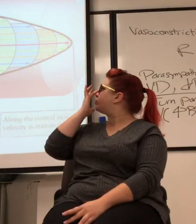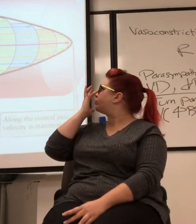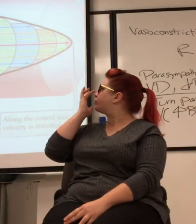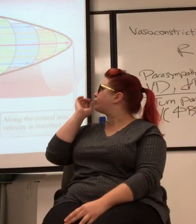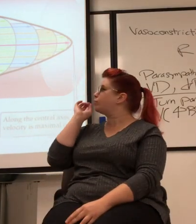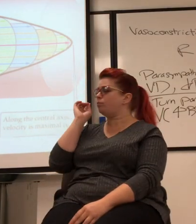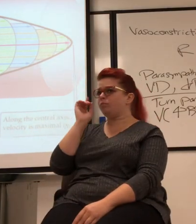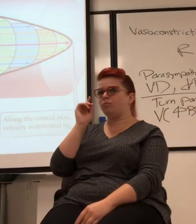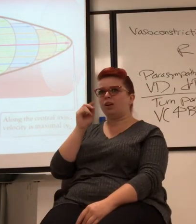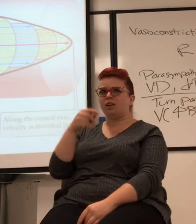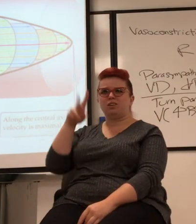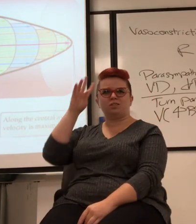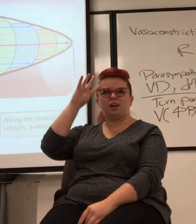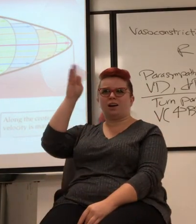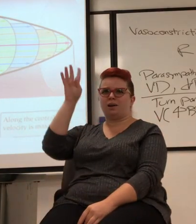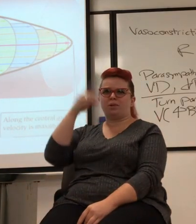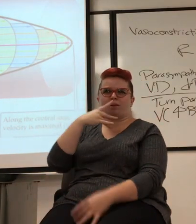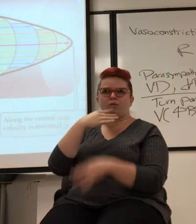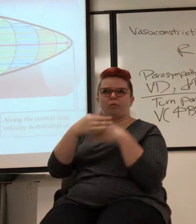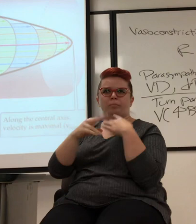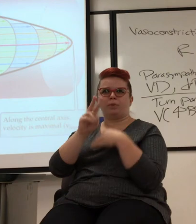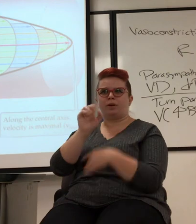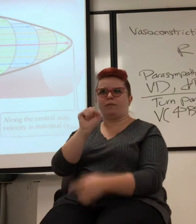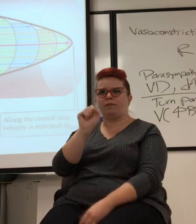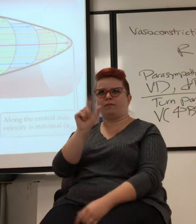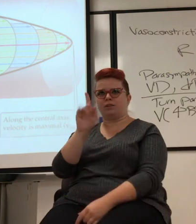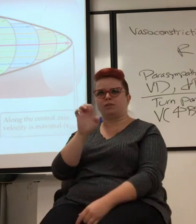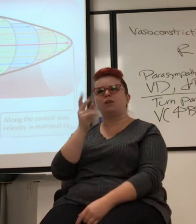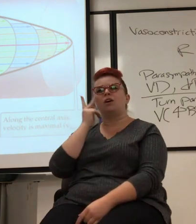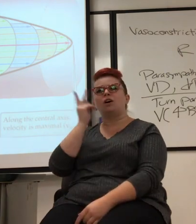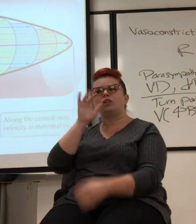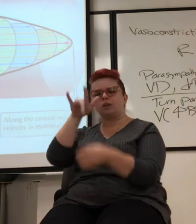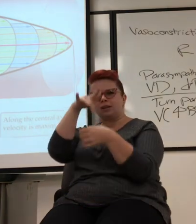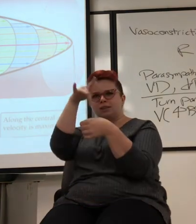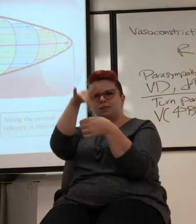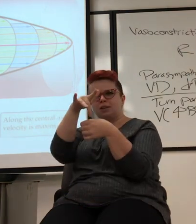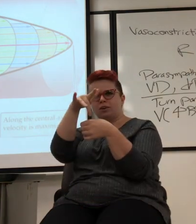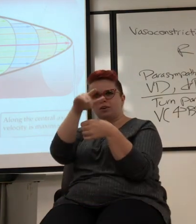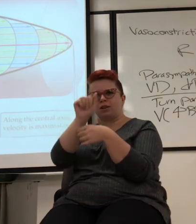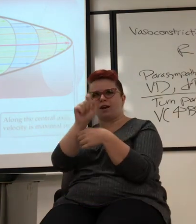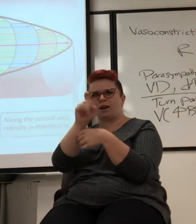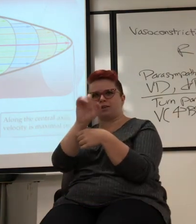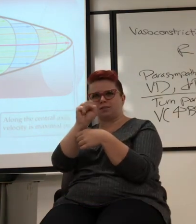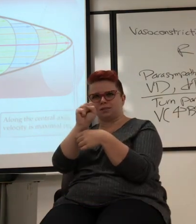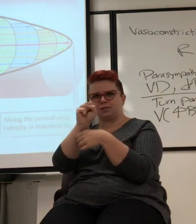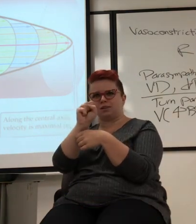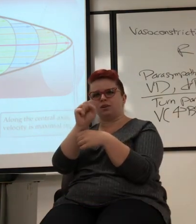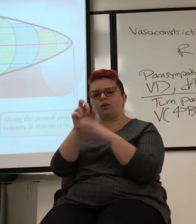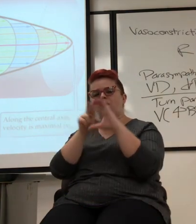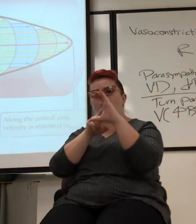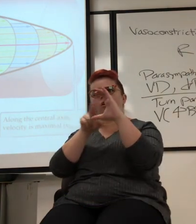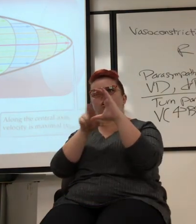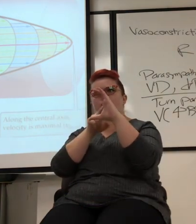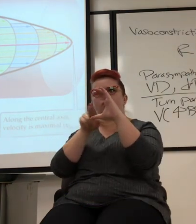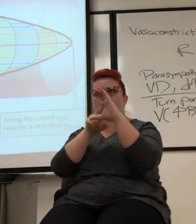a hypothetical blood vessel, and look at the center axis, R, radius.